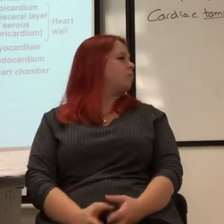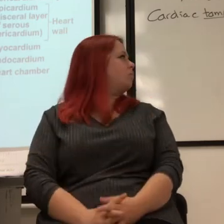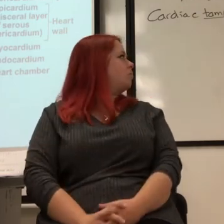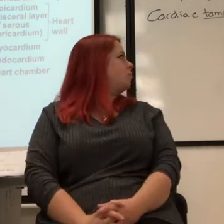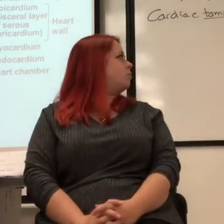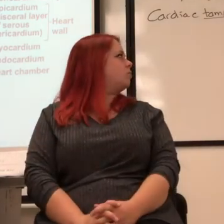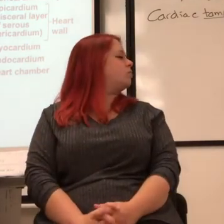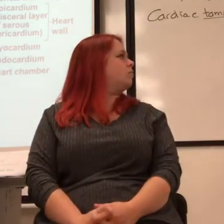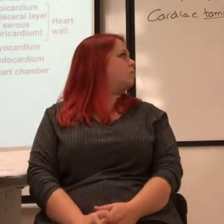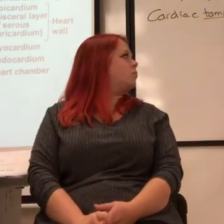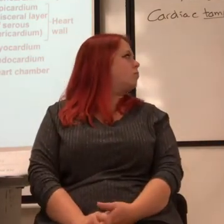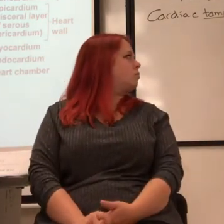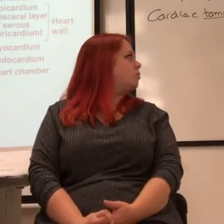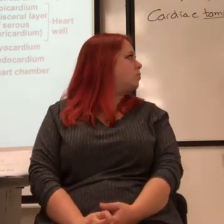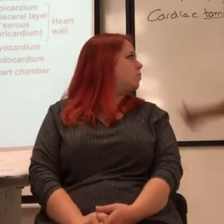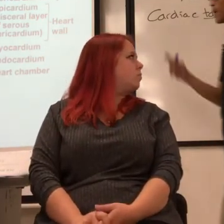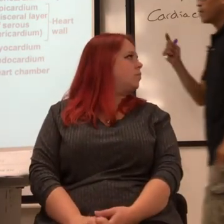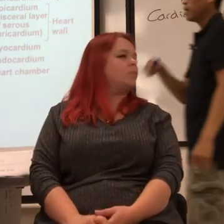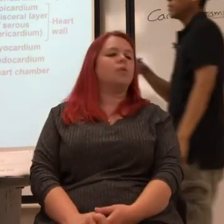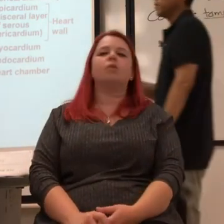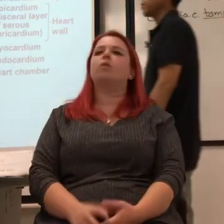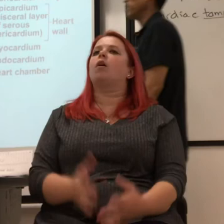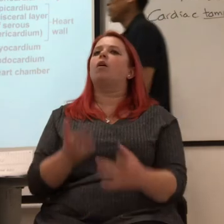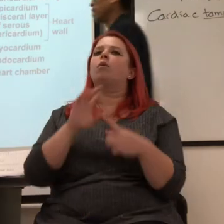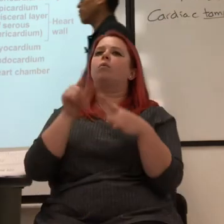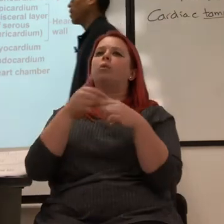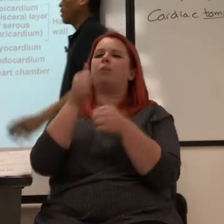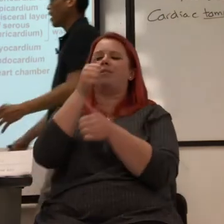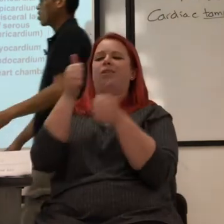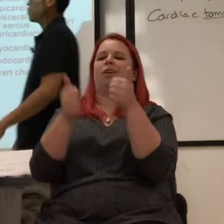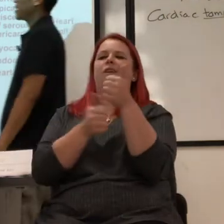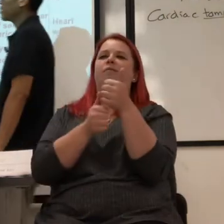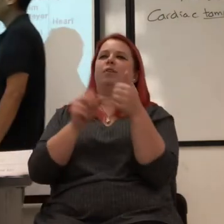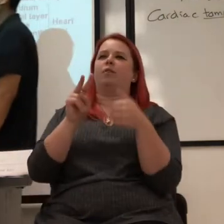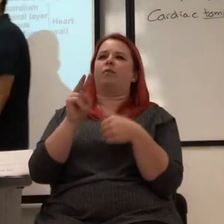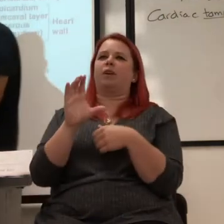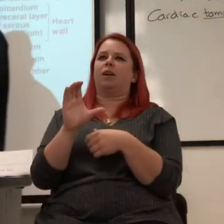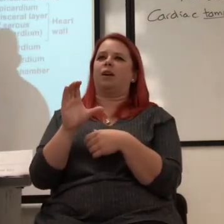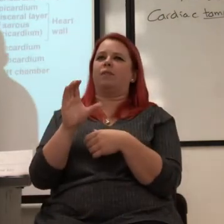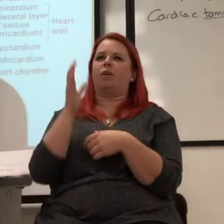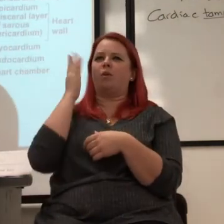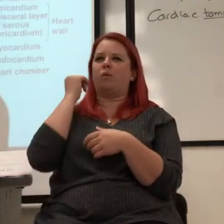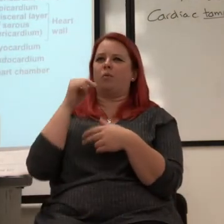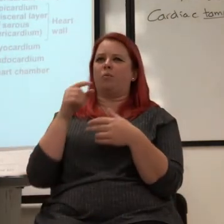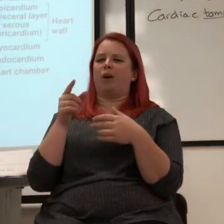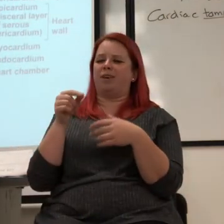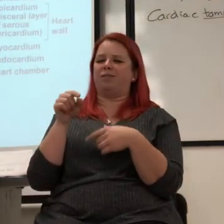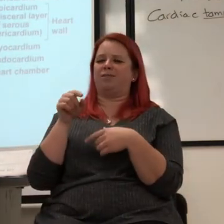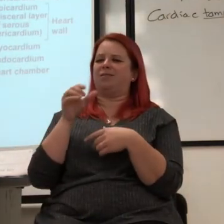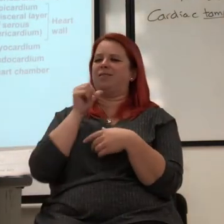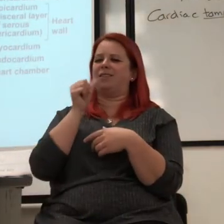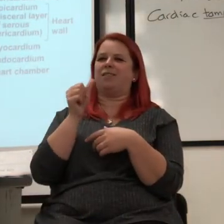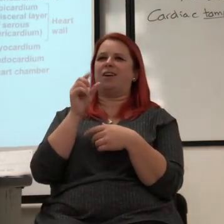Consider the great vessels of the heart. What about inferior vena cava? How come that's not a great vessel of the heart? Well,